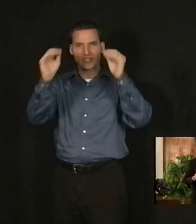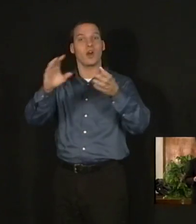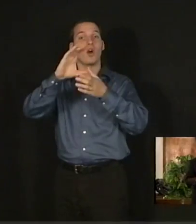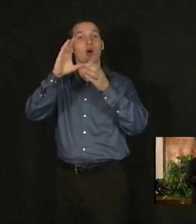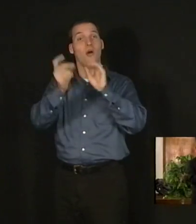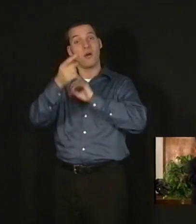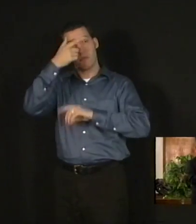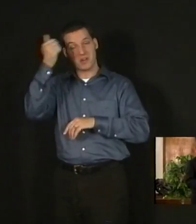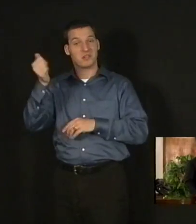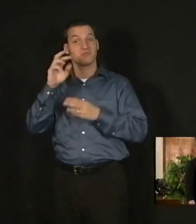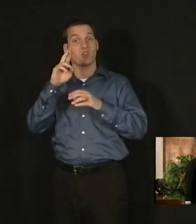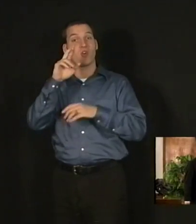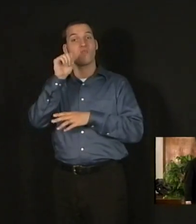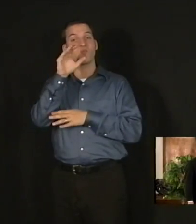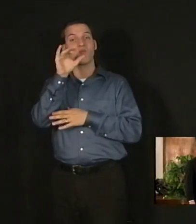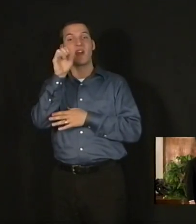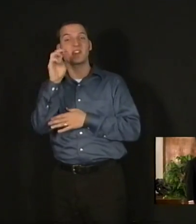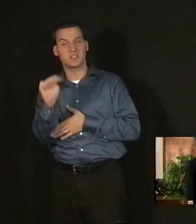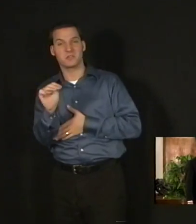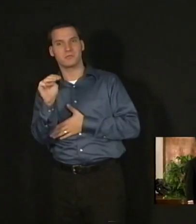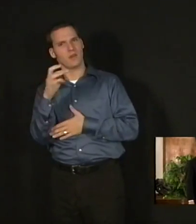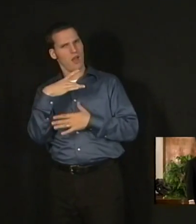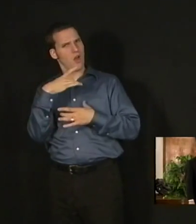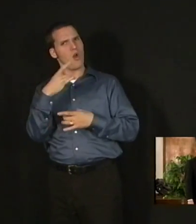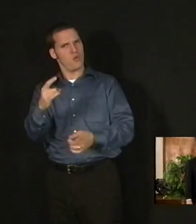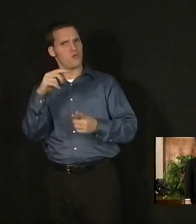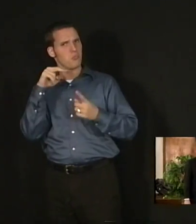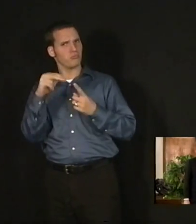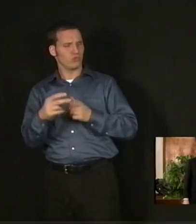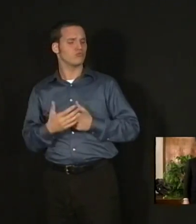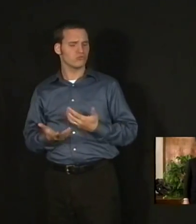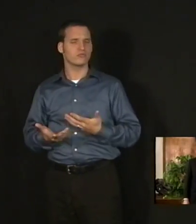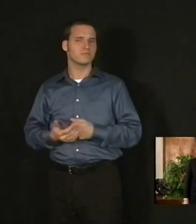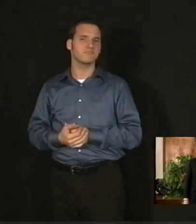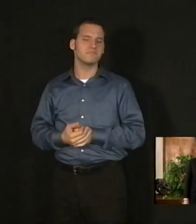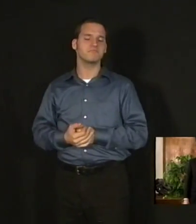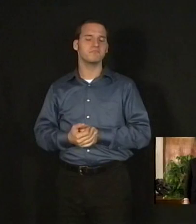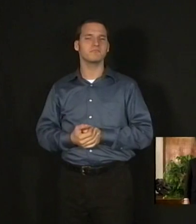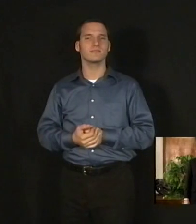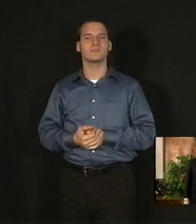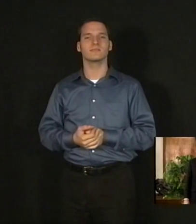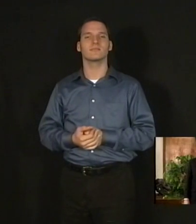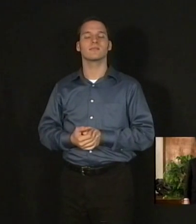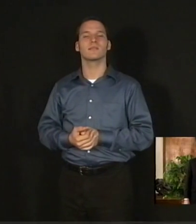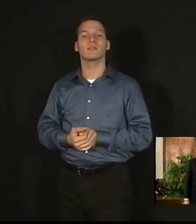of his racism. Very interesting approach.